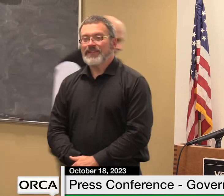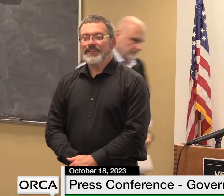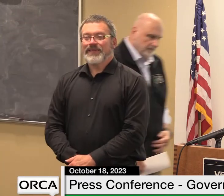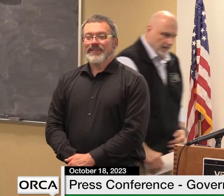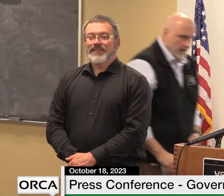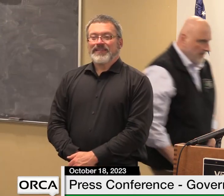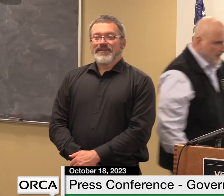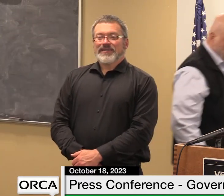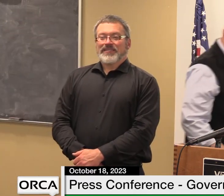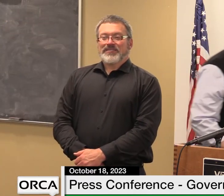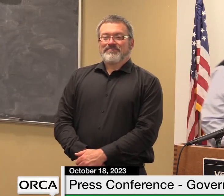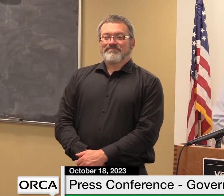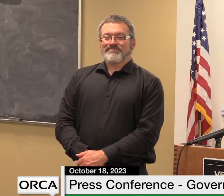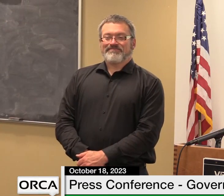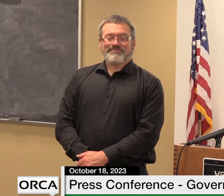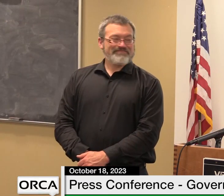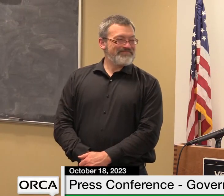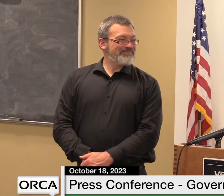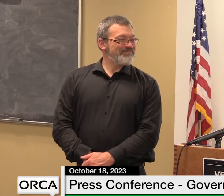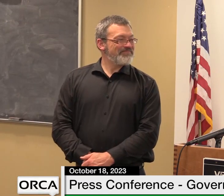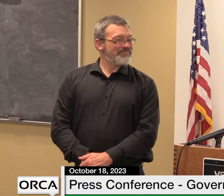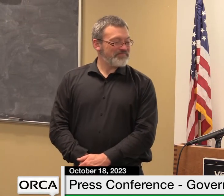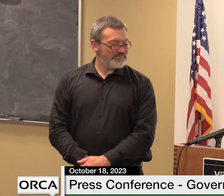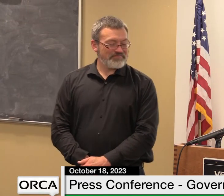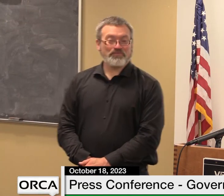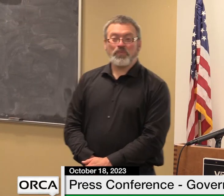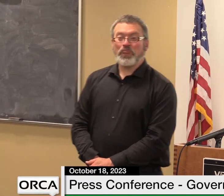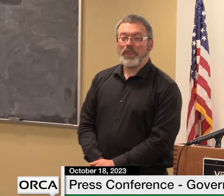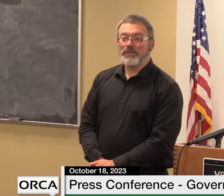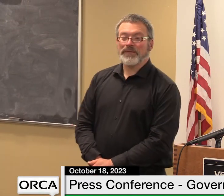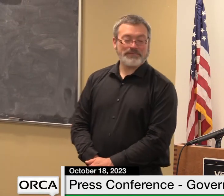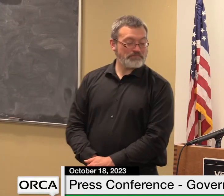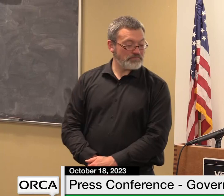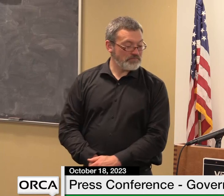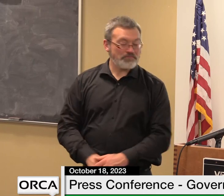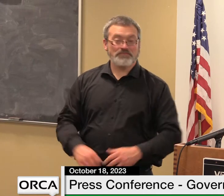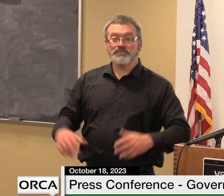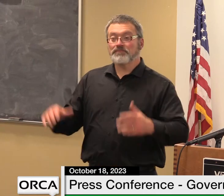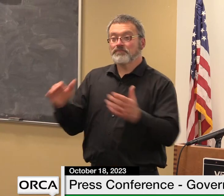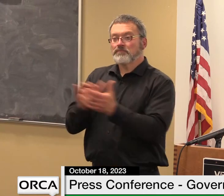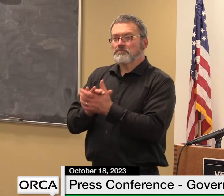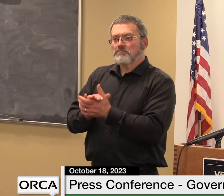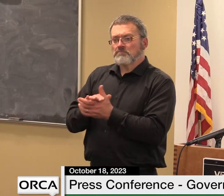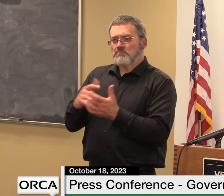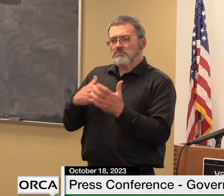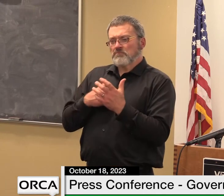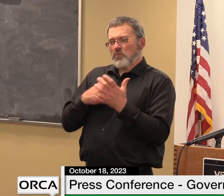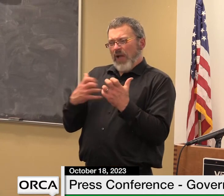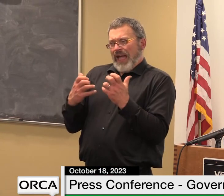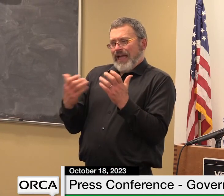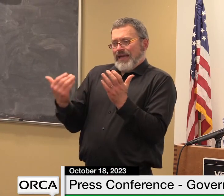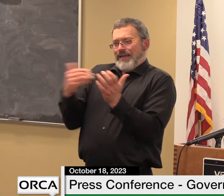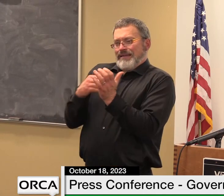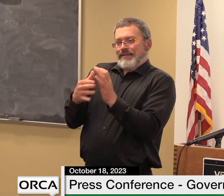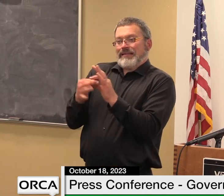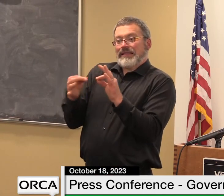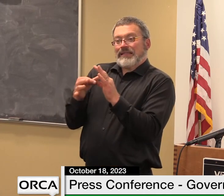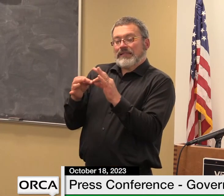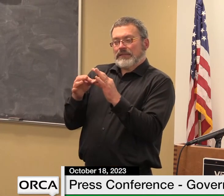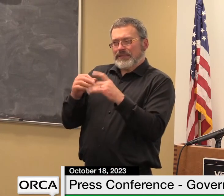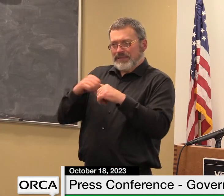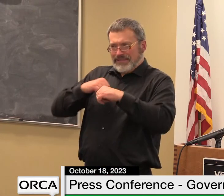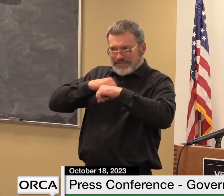Thank you. Thank you, Governor. I would just reiterate that resiliency is not a new